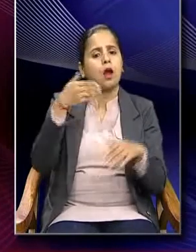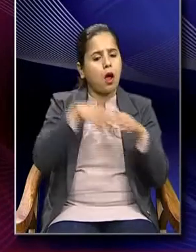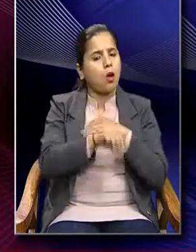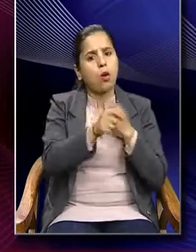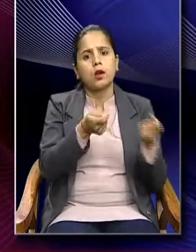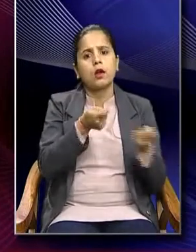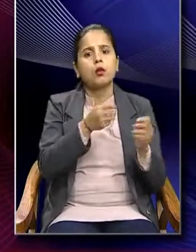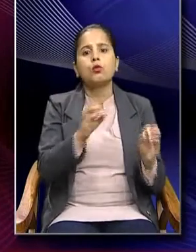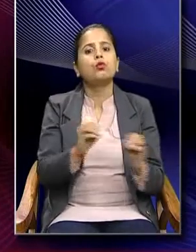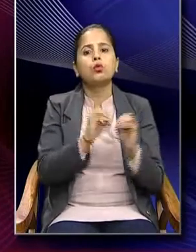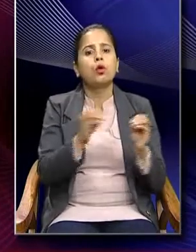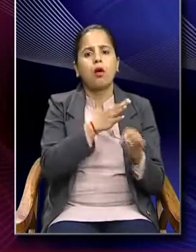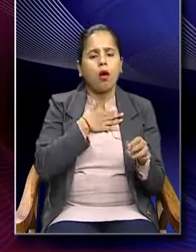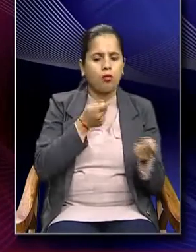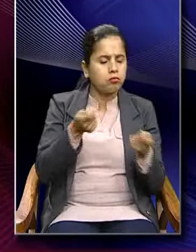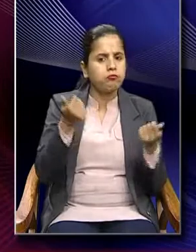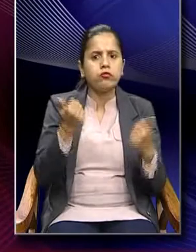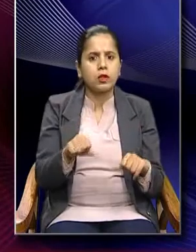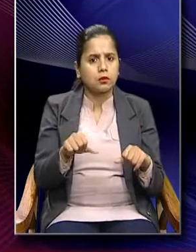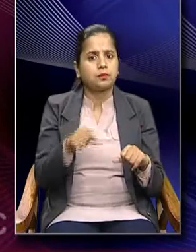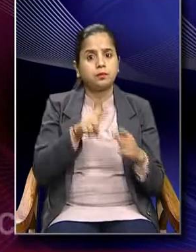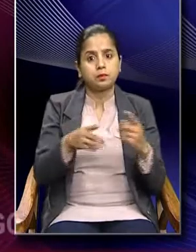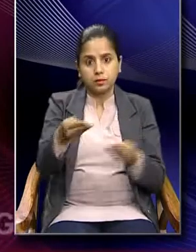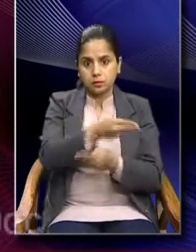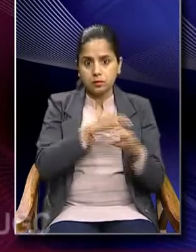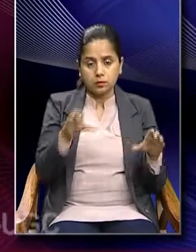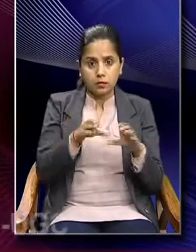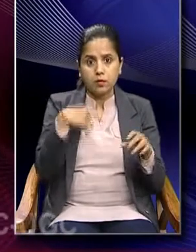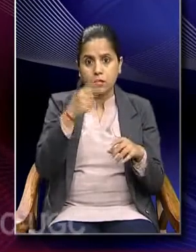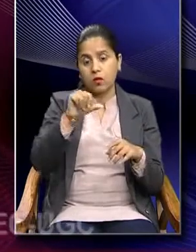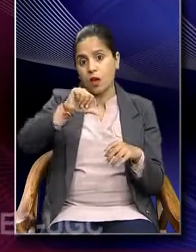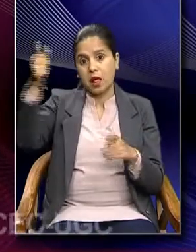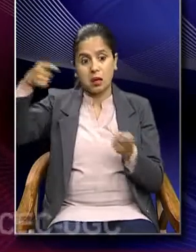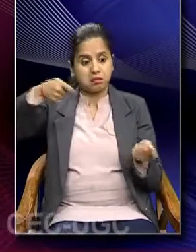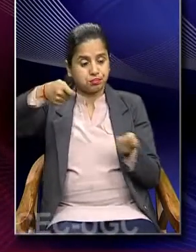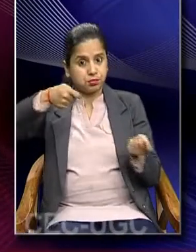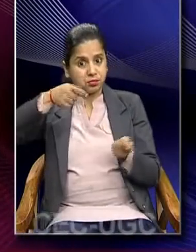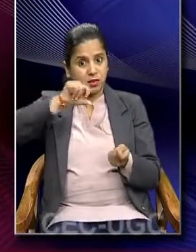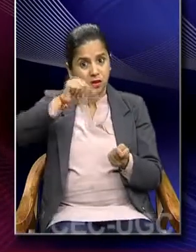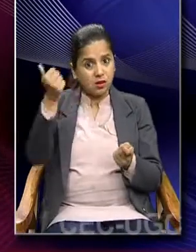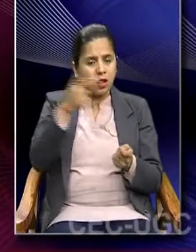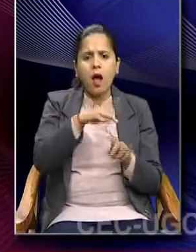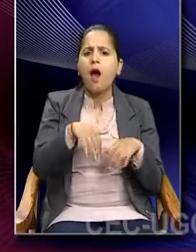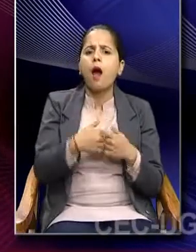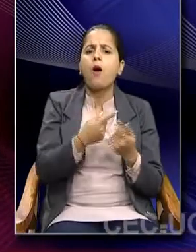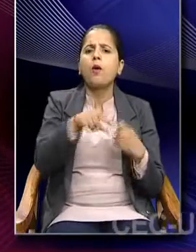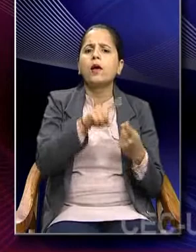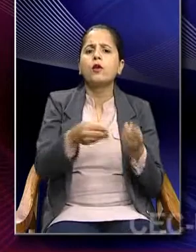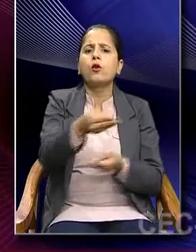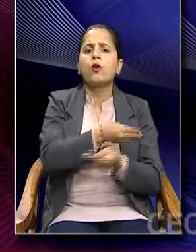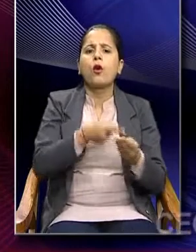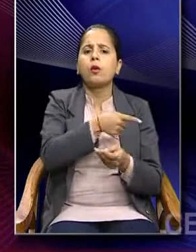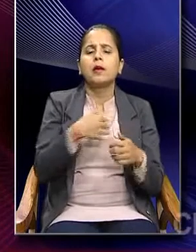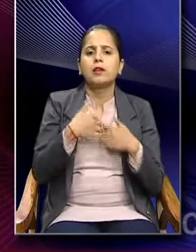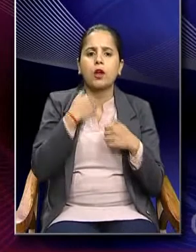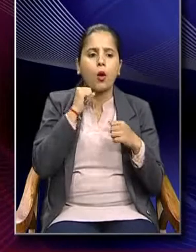of those states. So, when the economic activity is dominated by somebody else, how it can serve the economic interest